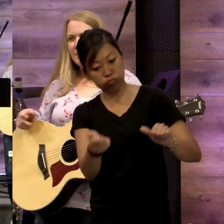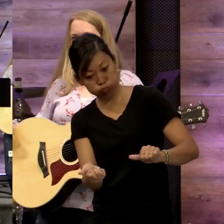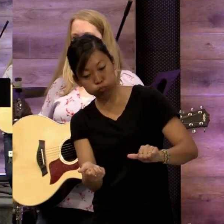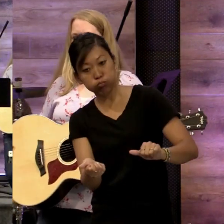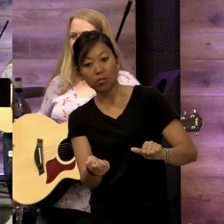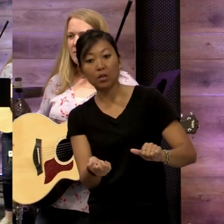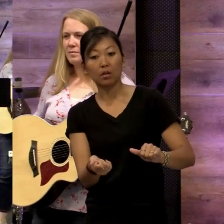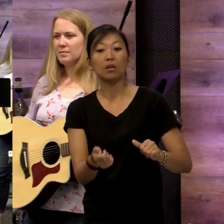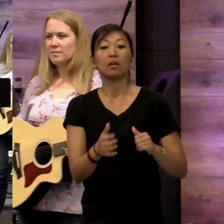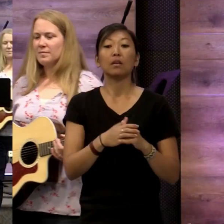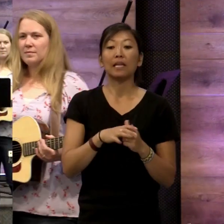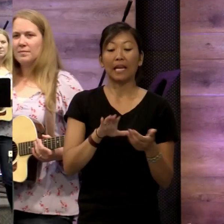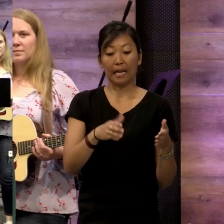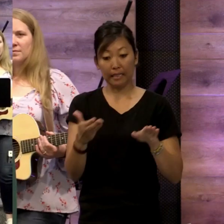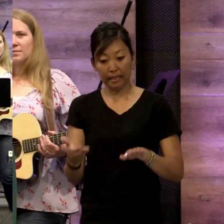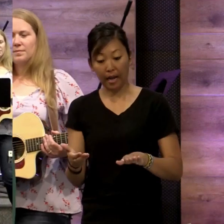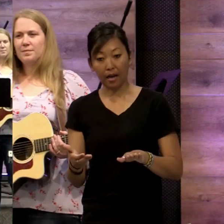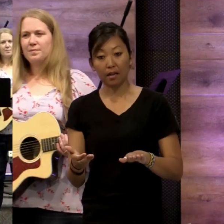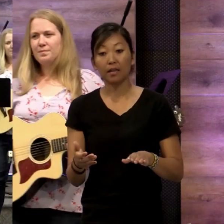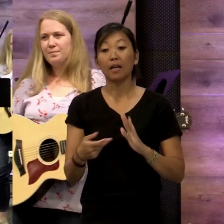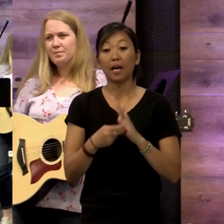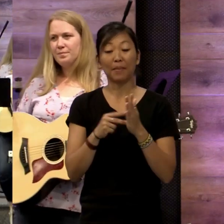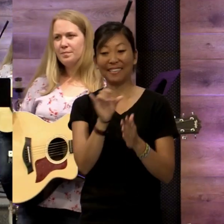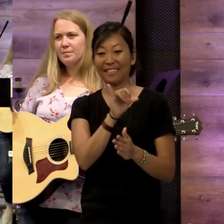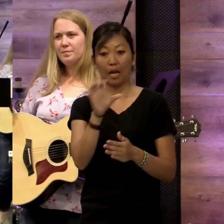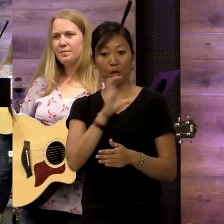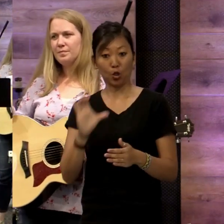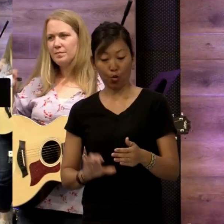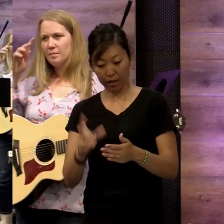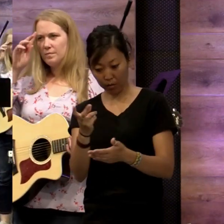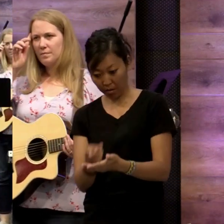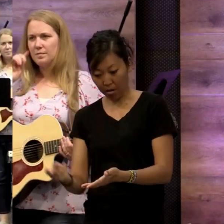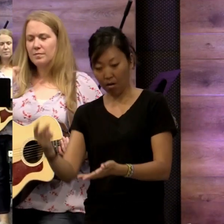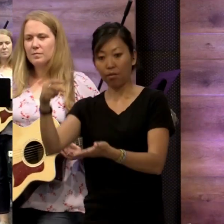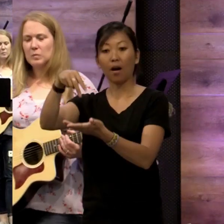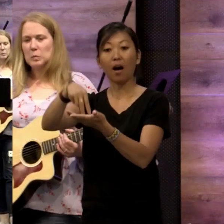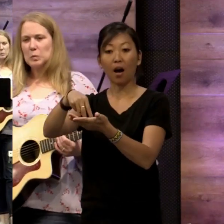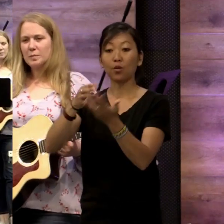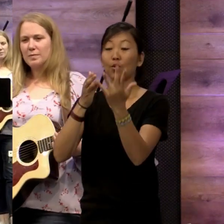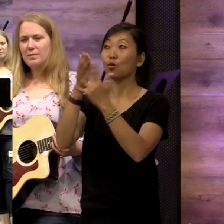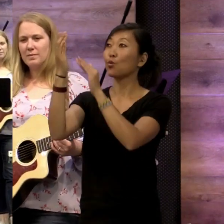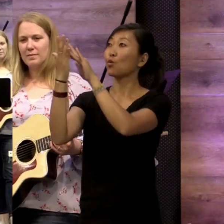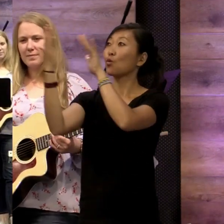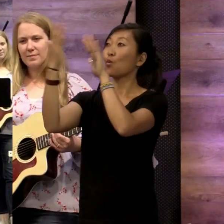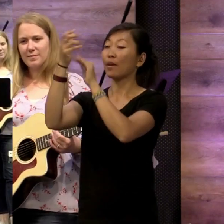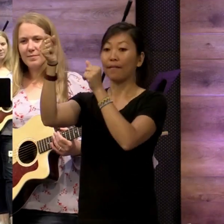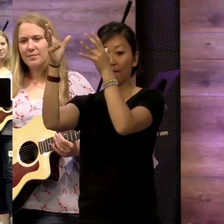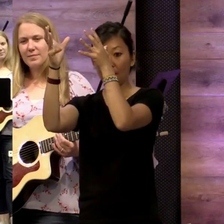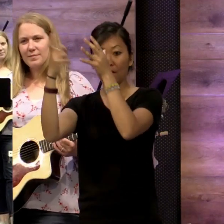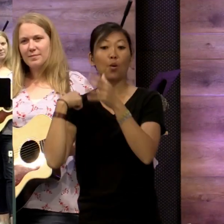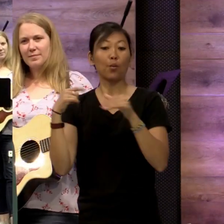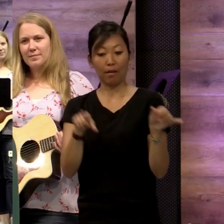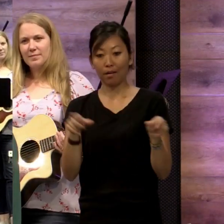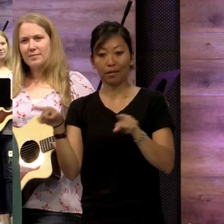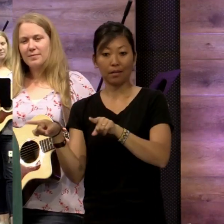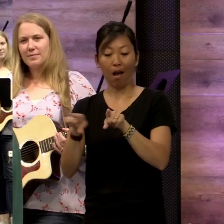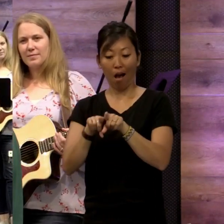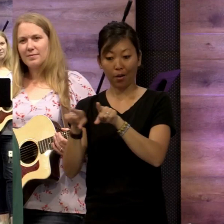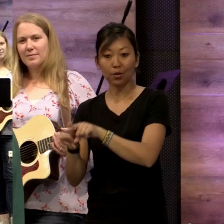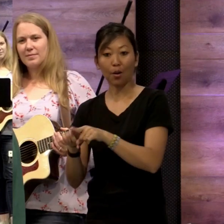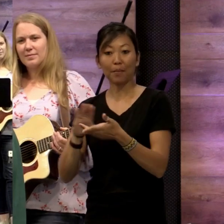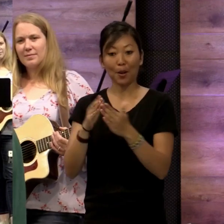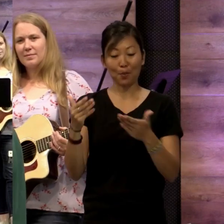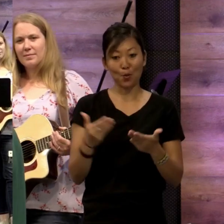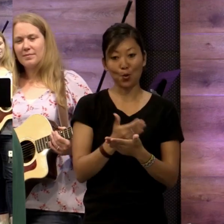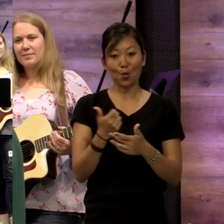with him by baptism into death, in order that just as Christ was raised from the dead by the glory of the Father, we too might walk